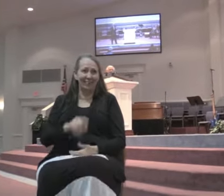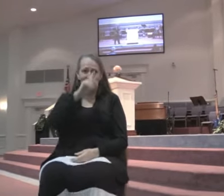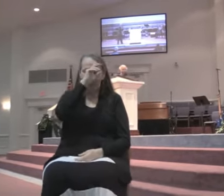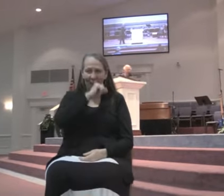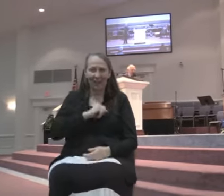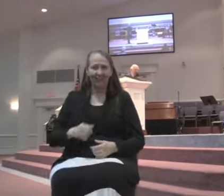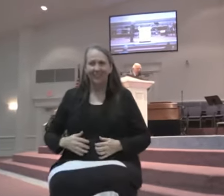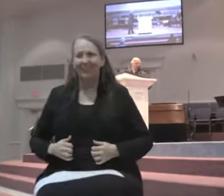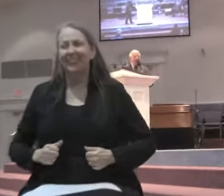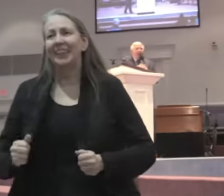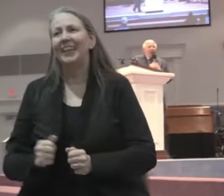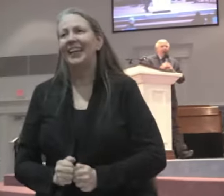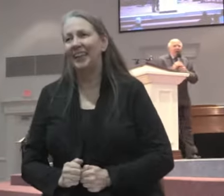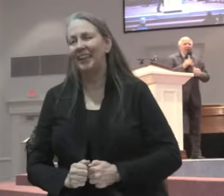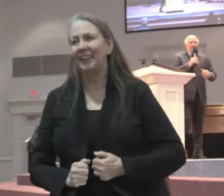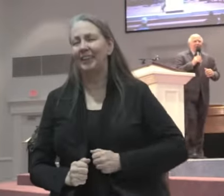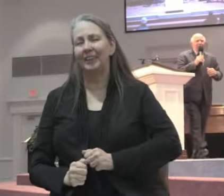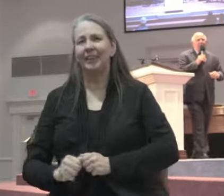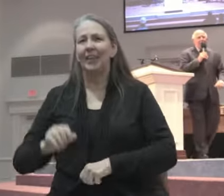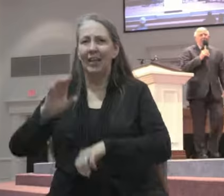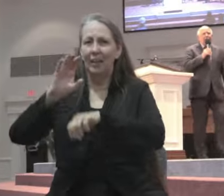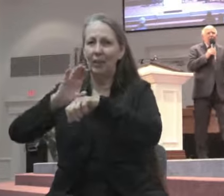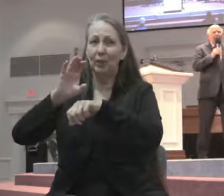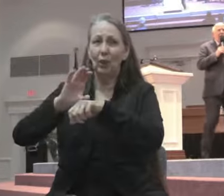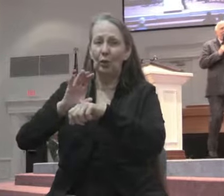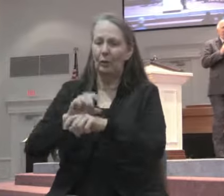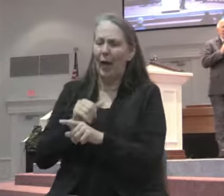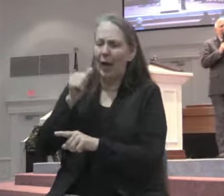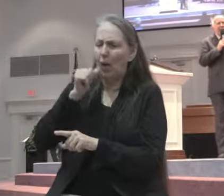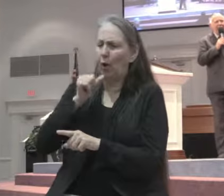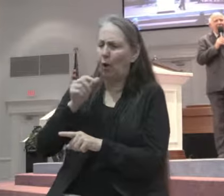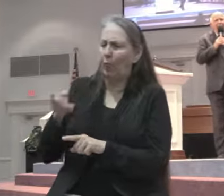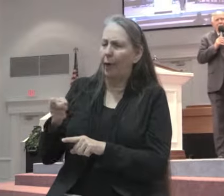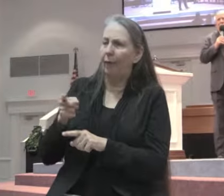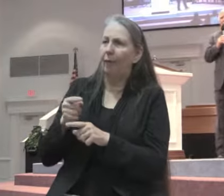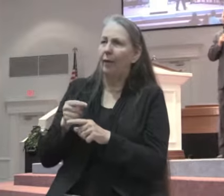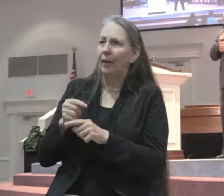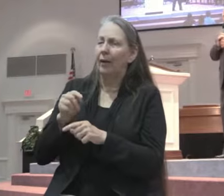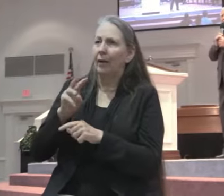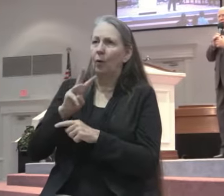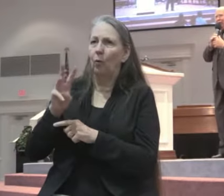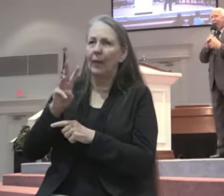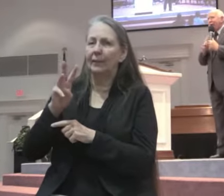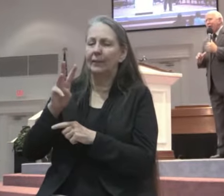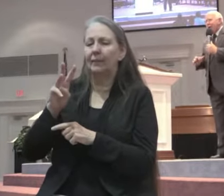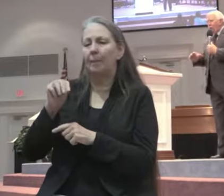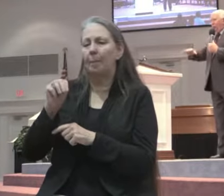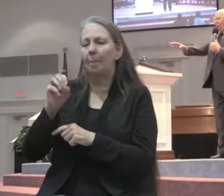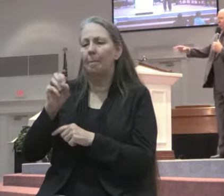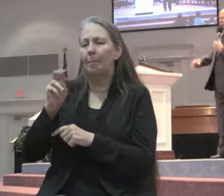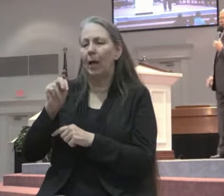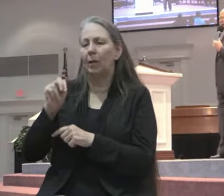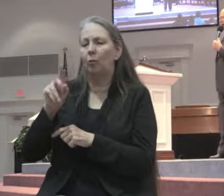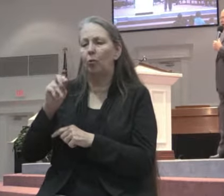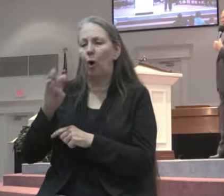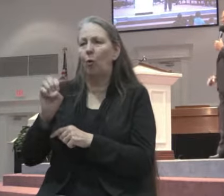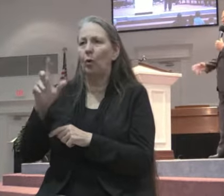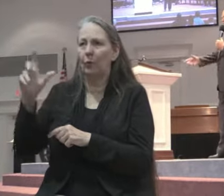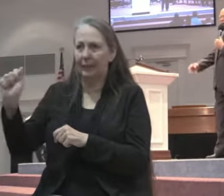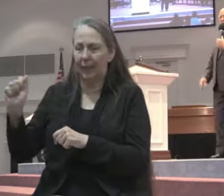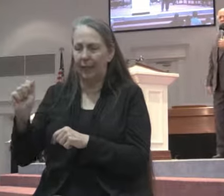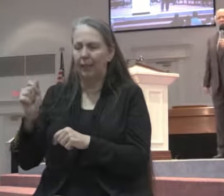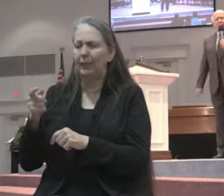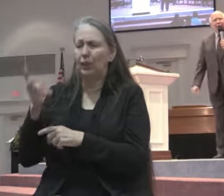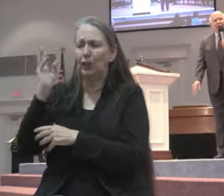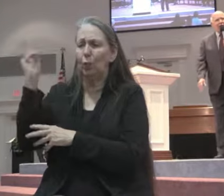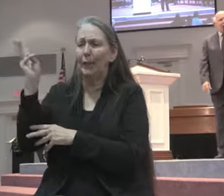Oh, I told the church this morning, we had this little old girl in our church back in West Monroe, Louisiana. Won her mom and dad to God.